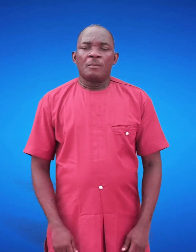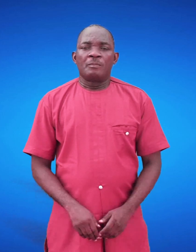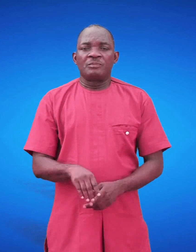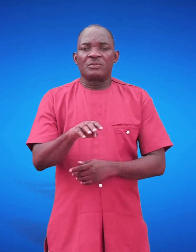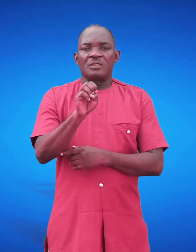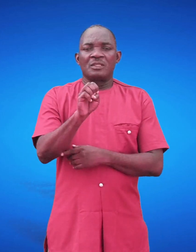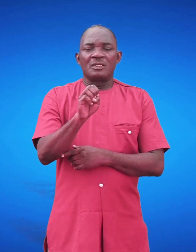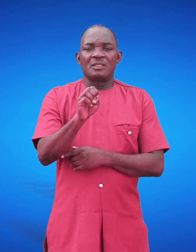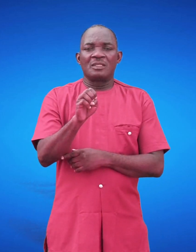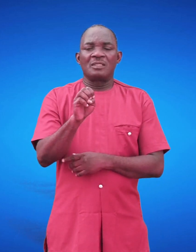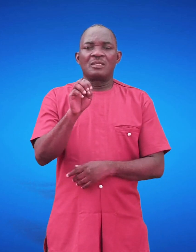E-switch card,